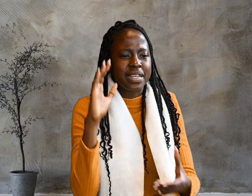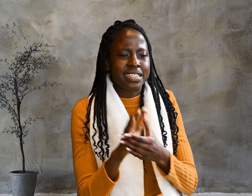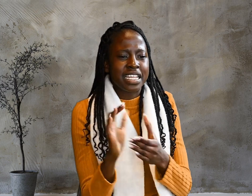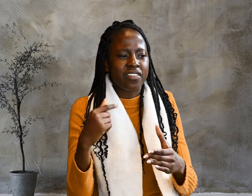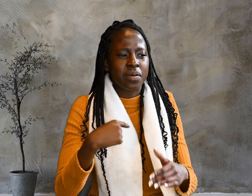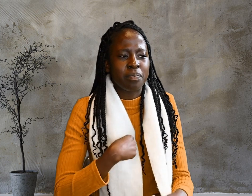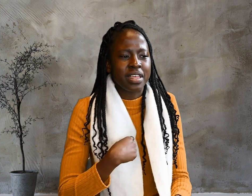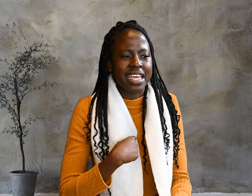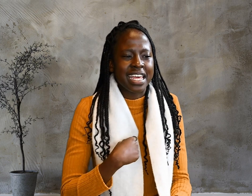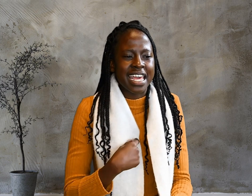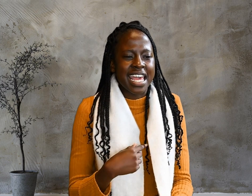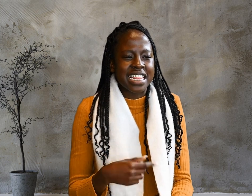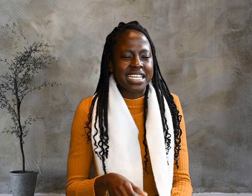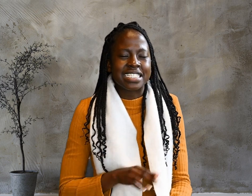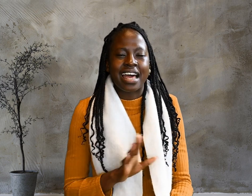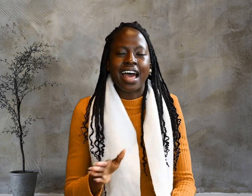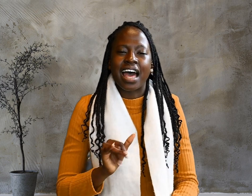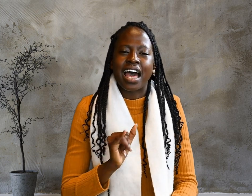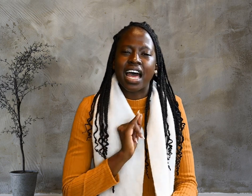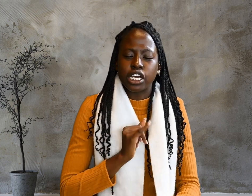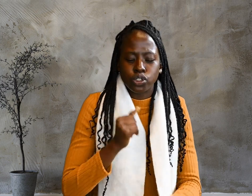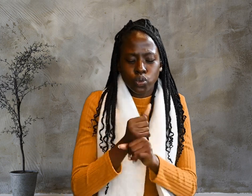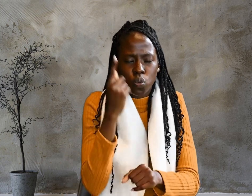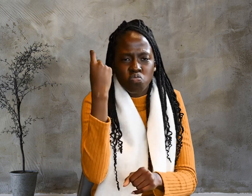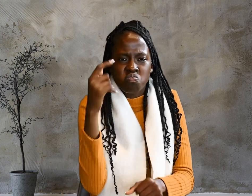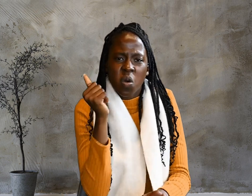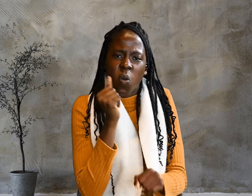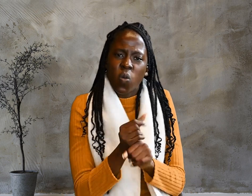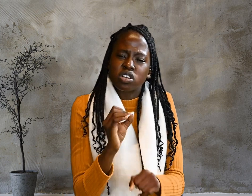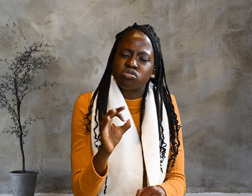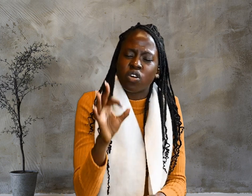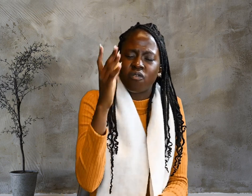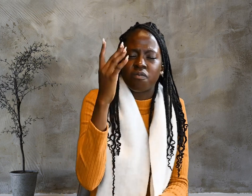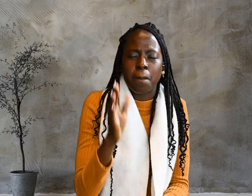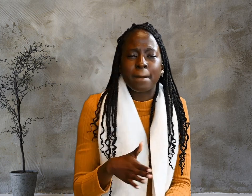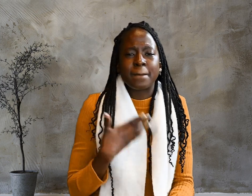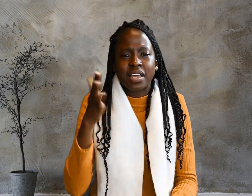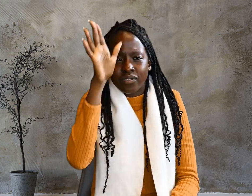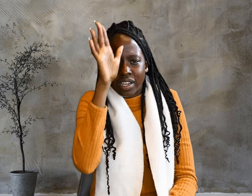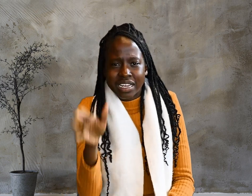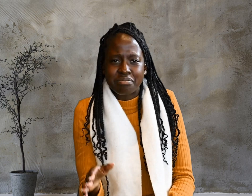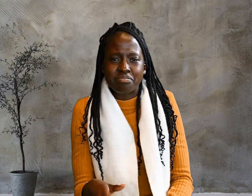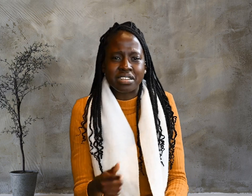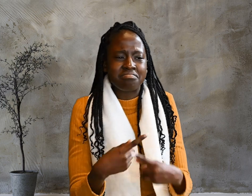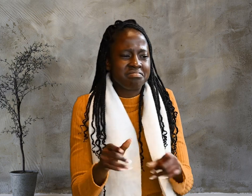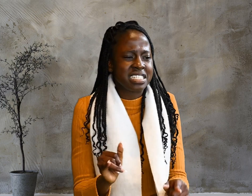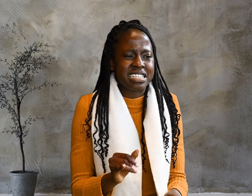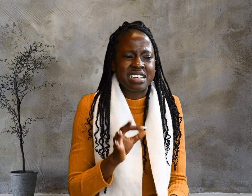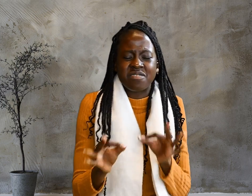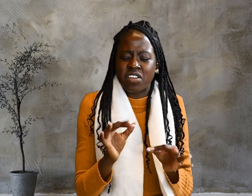of my Father. But if I do them, even though you do not believe in